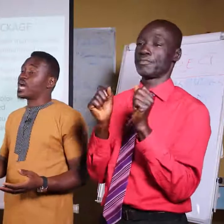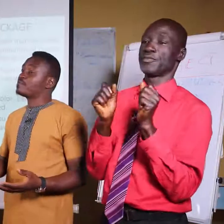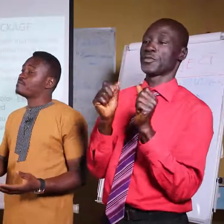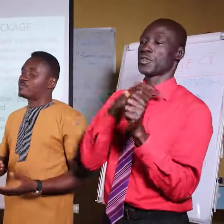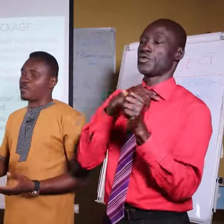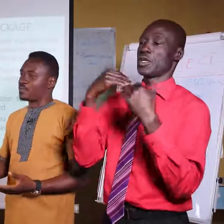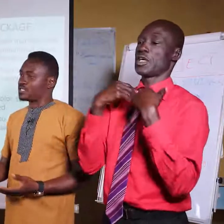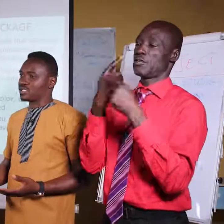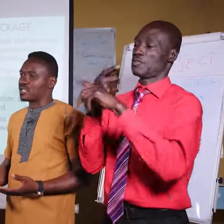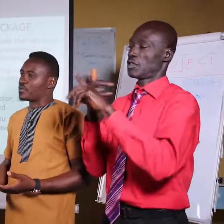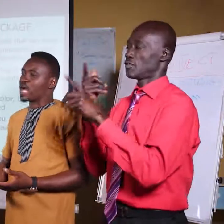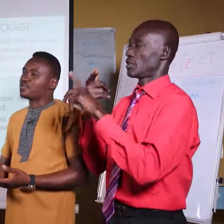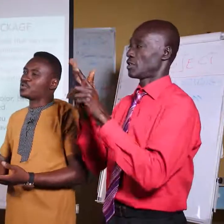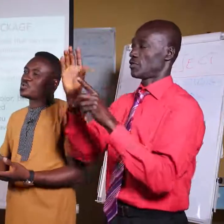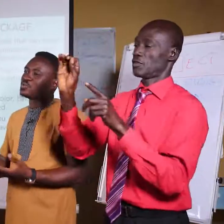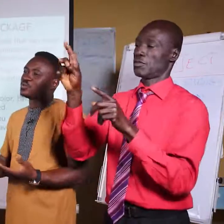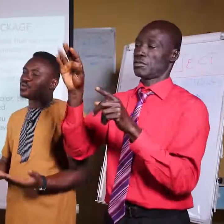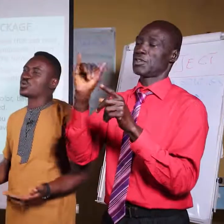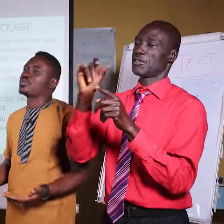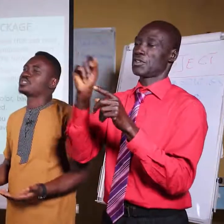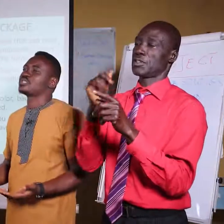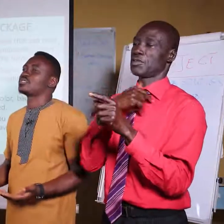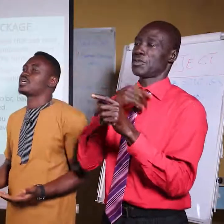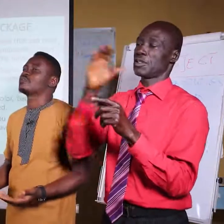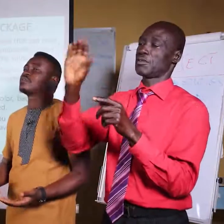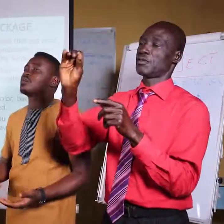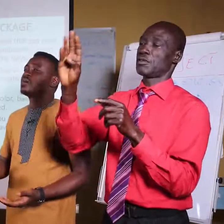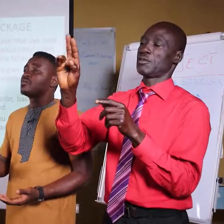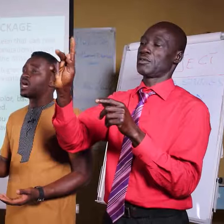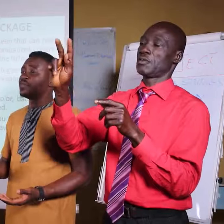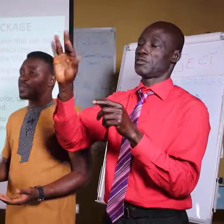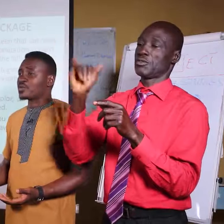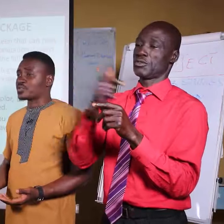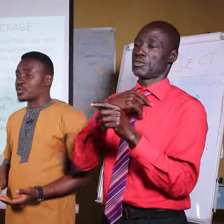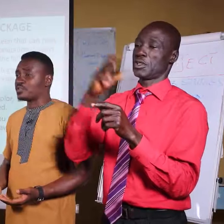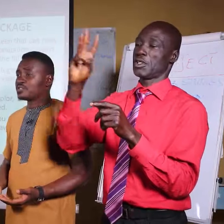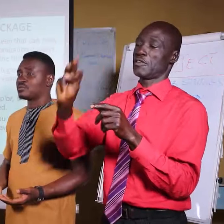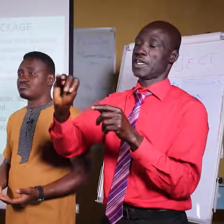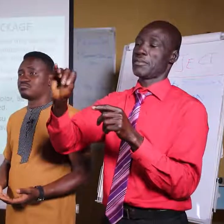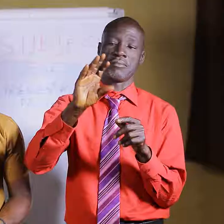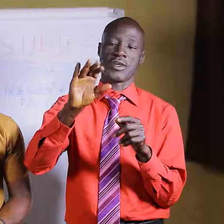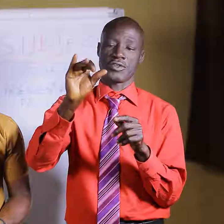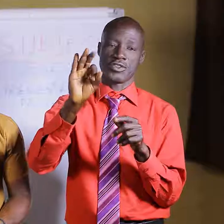We have different operating systems. We have the Ubuntu operating systems. We have the Microsoft